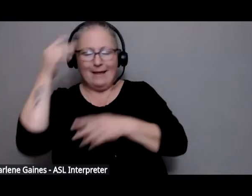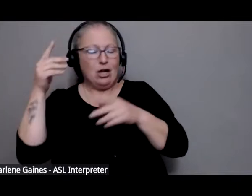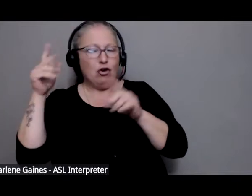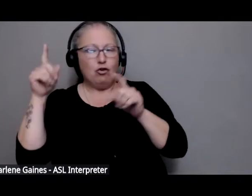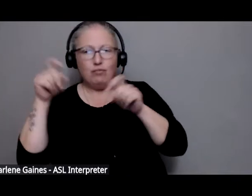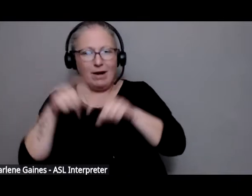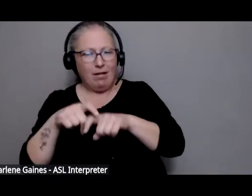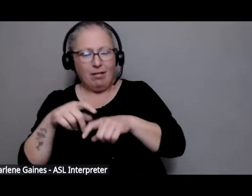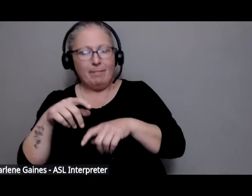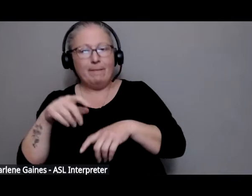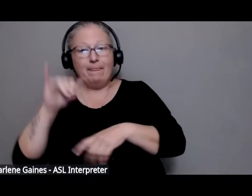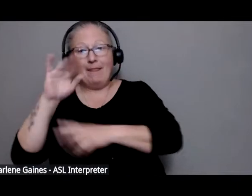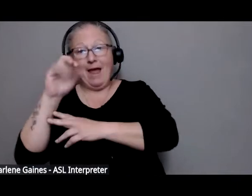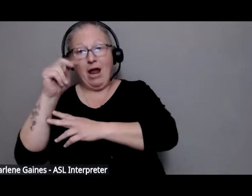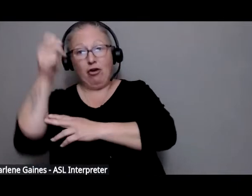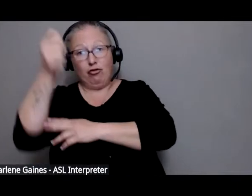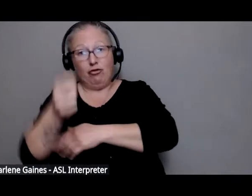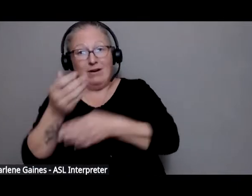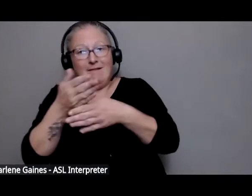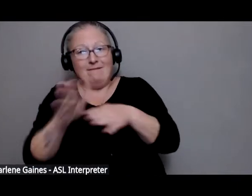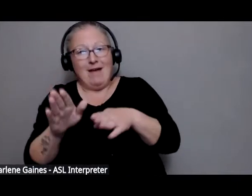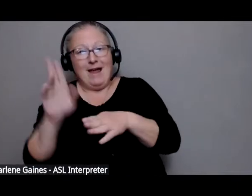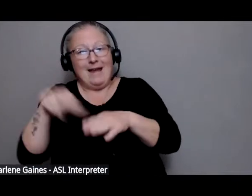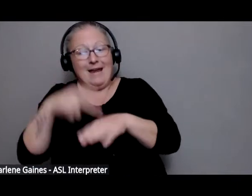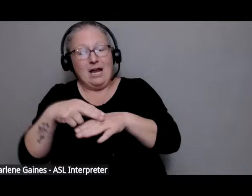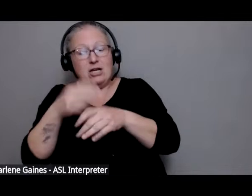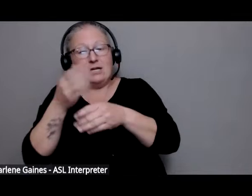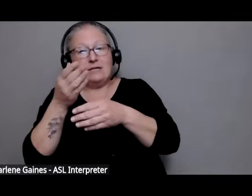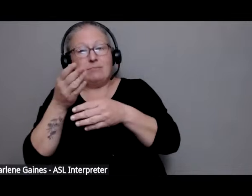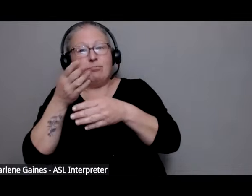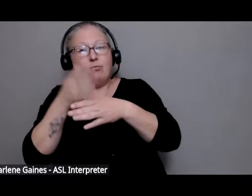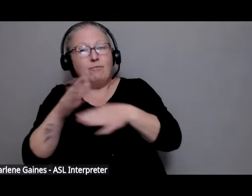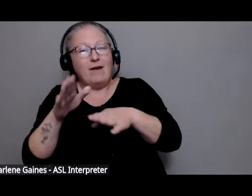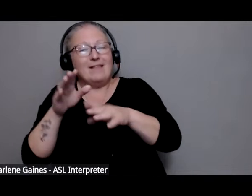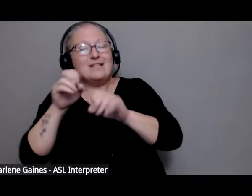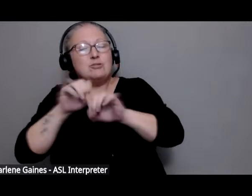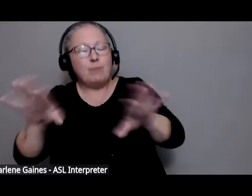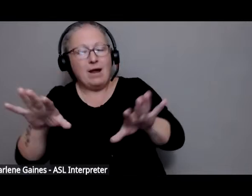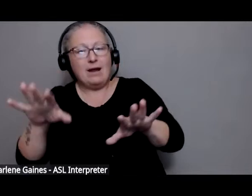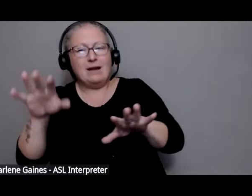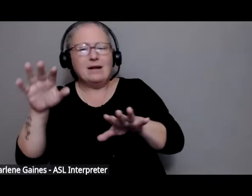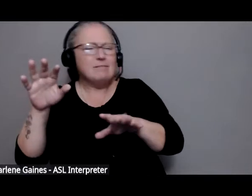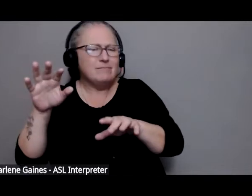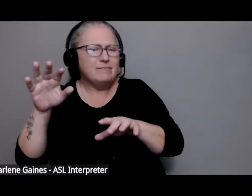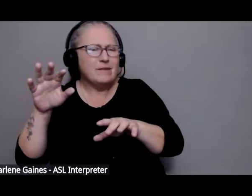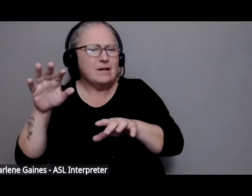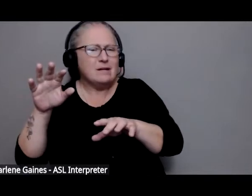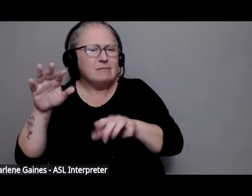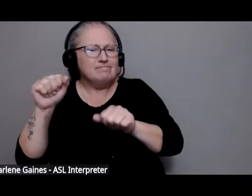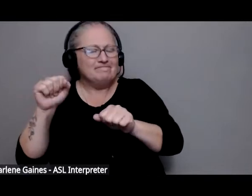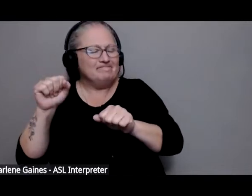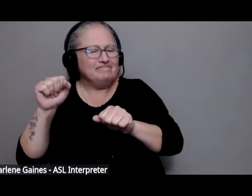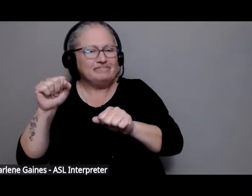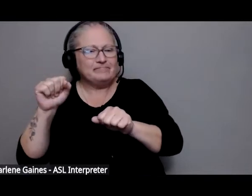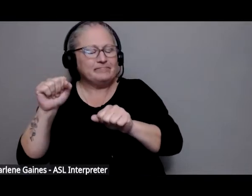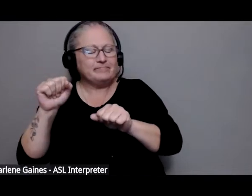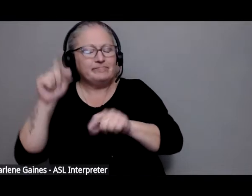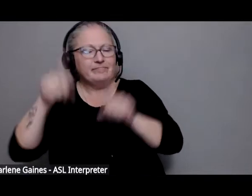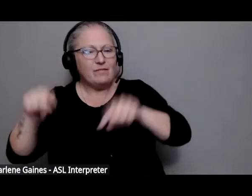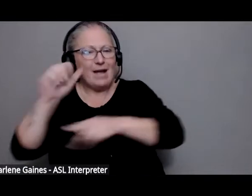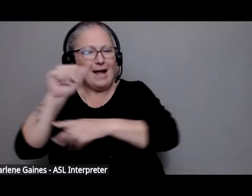The Iron Curtain divided nations to prevent the spread of critical thought, honest discourse, and ideological diversity.